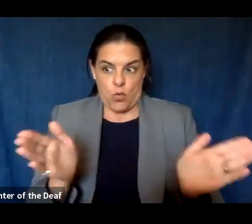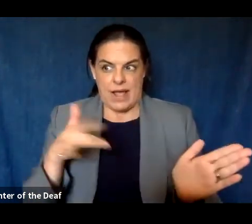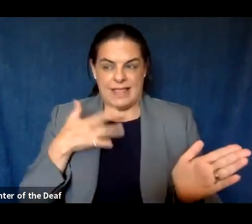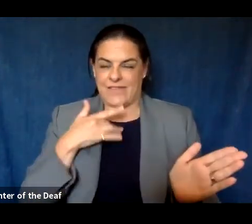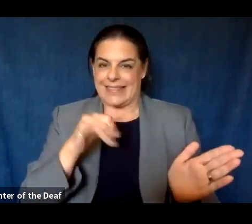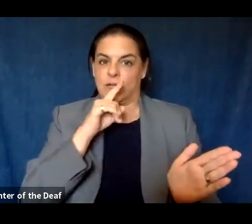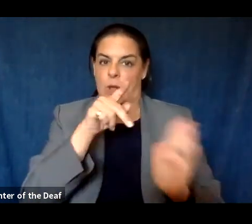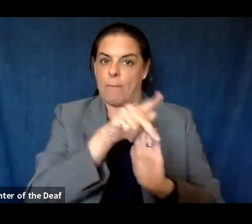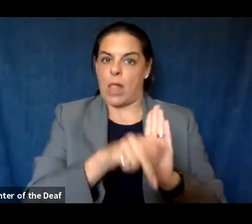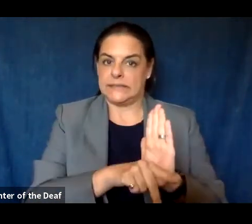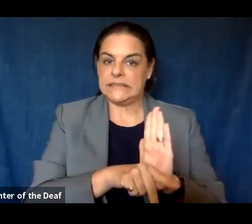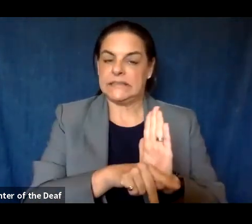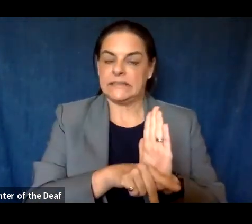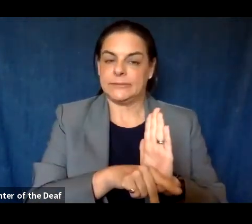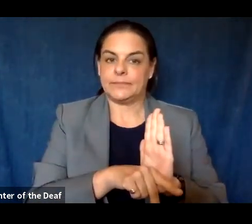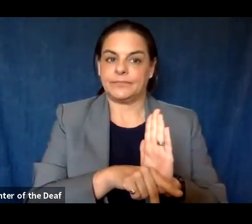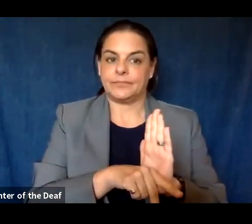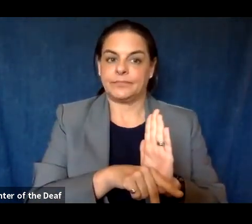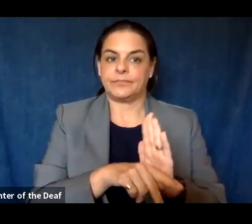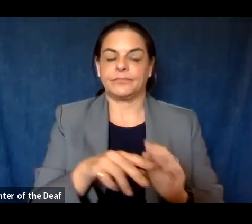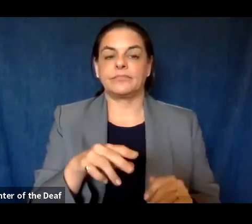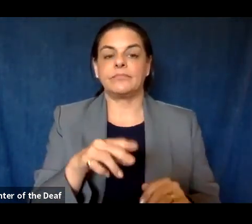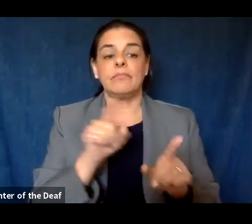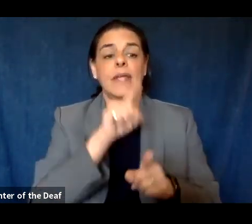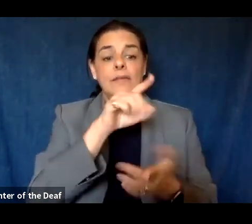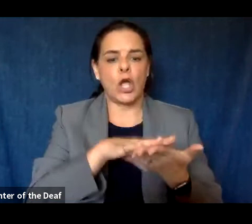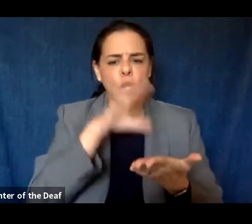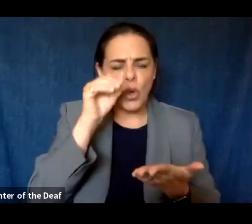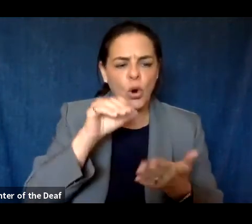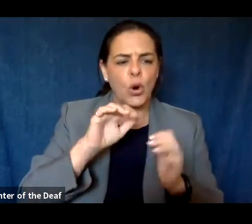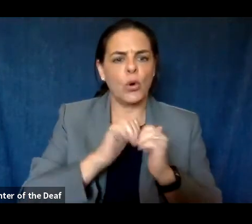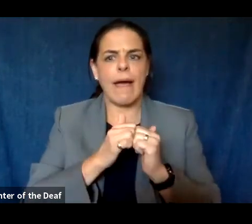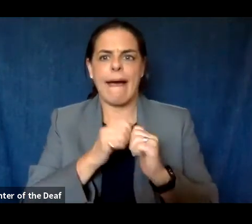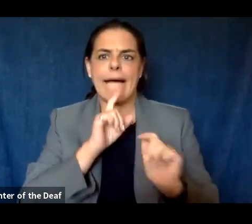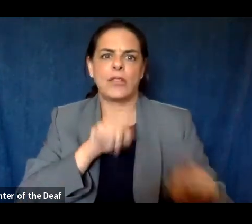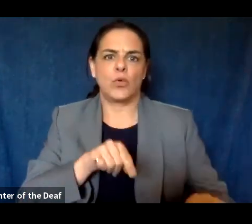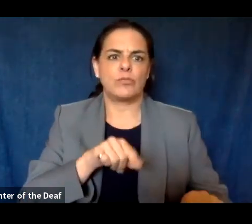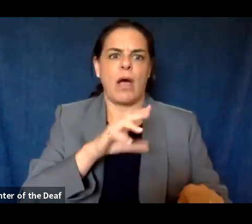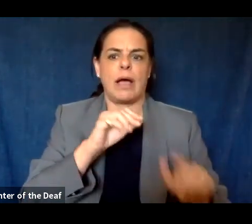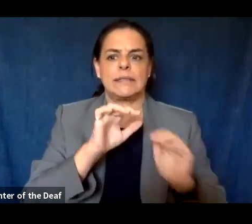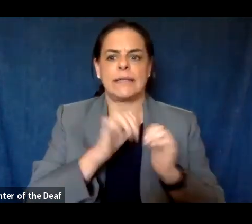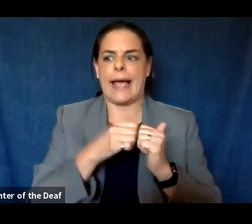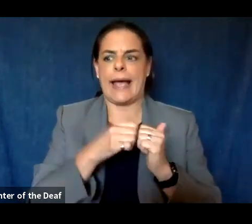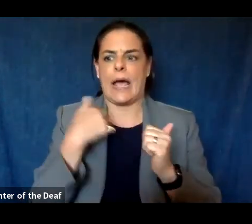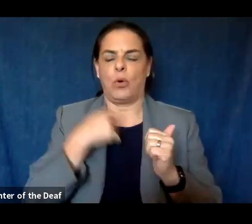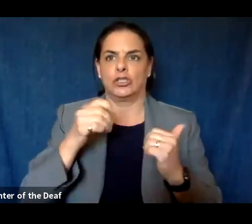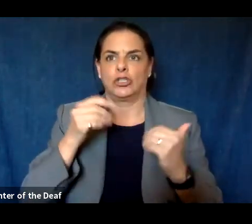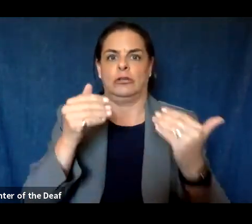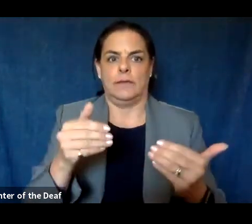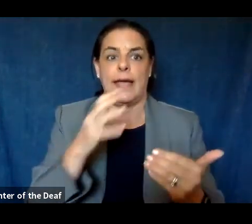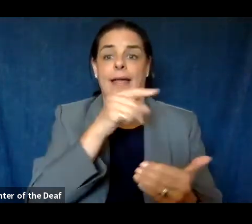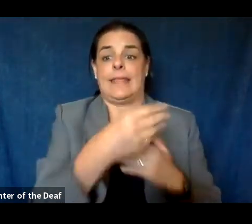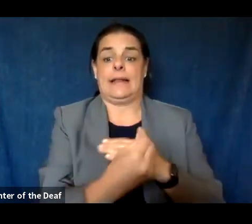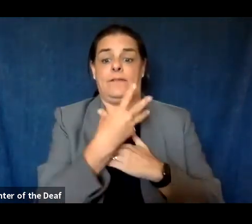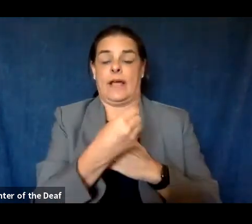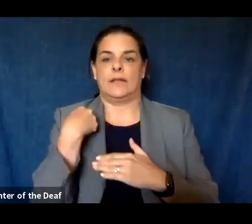policy paper. And as they've learned about this response and how we should move forward in it, they've advised me